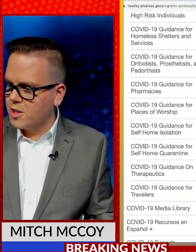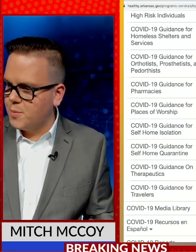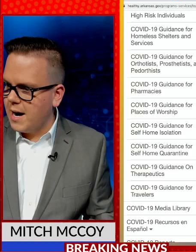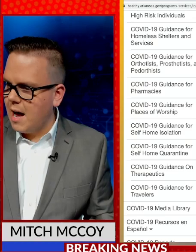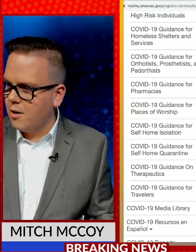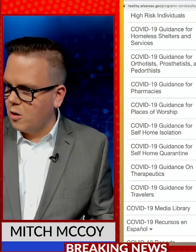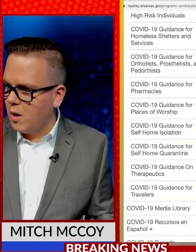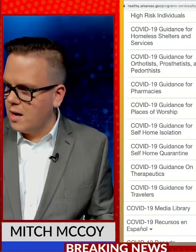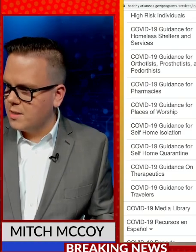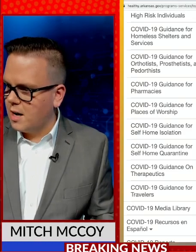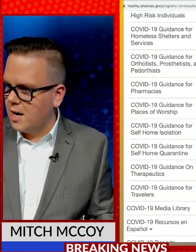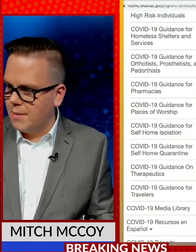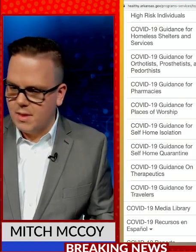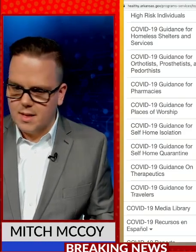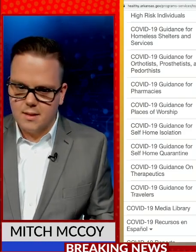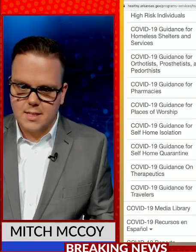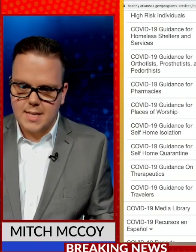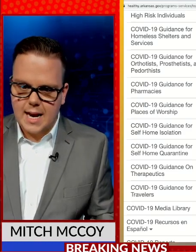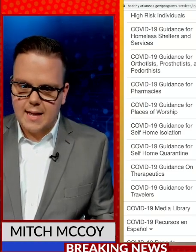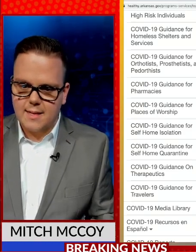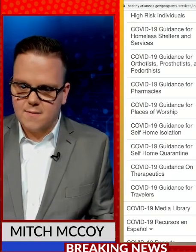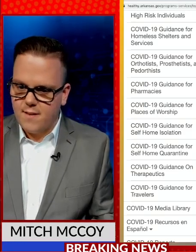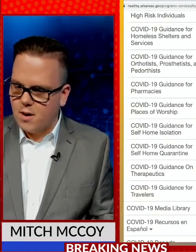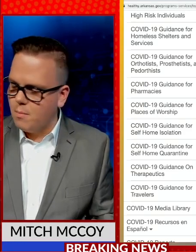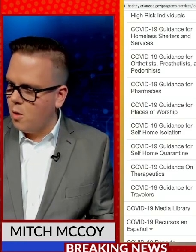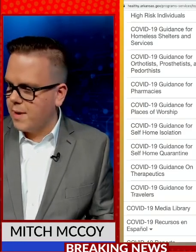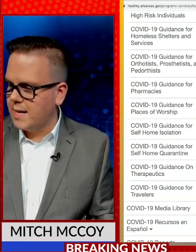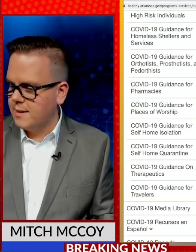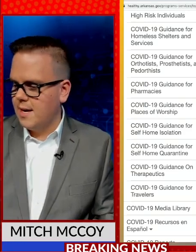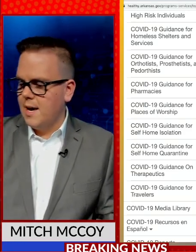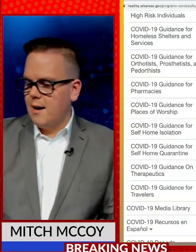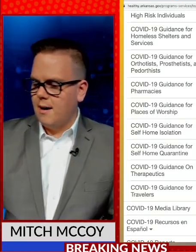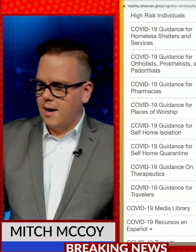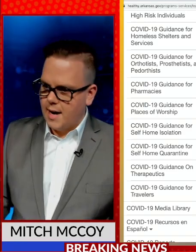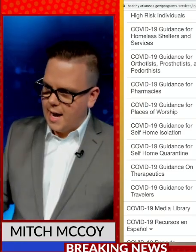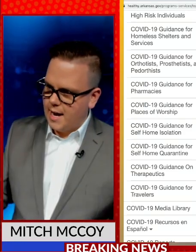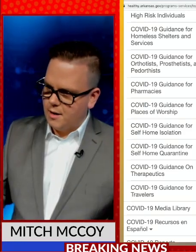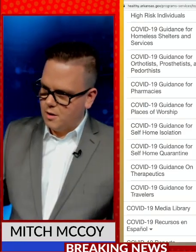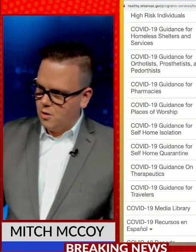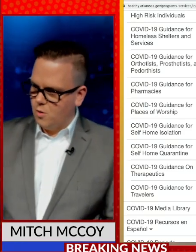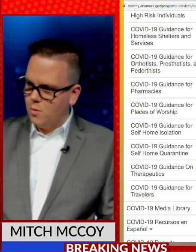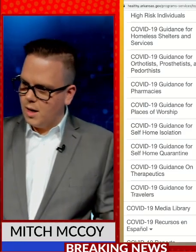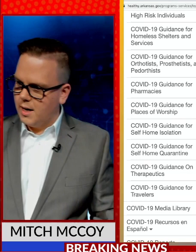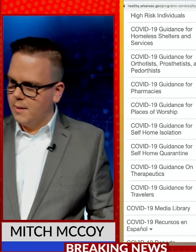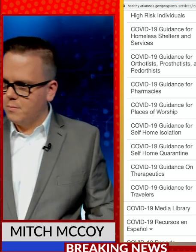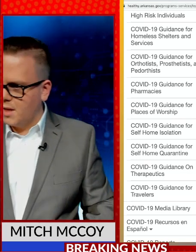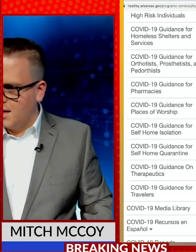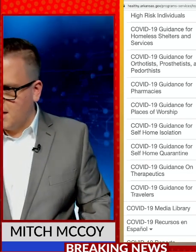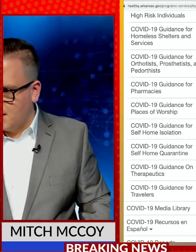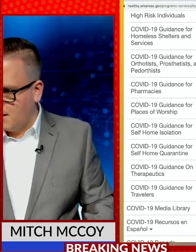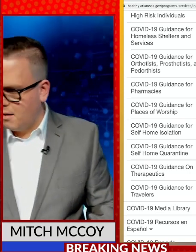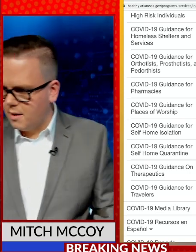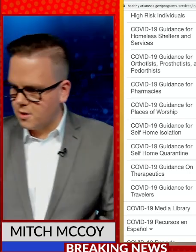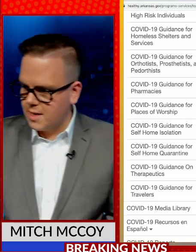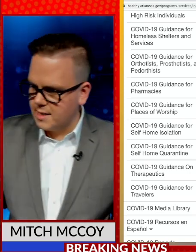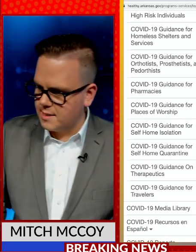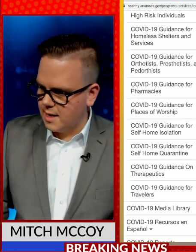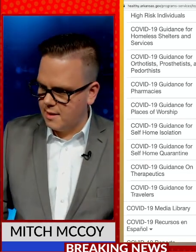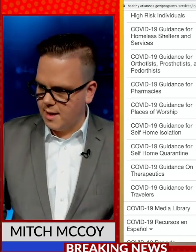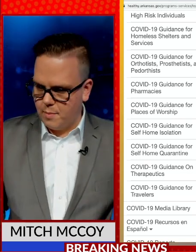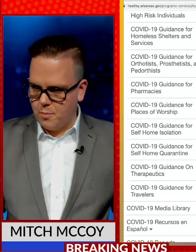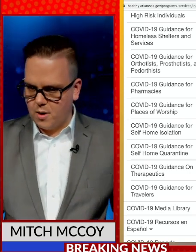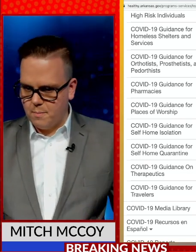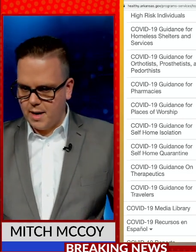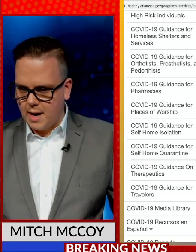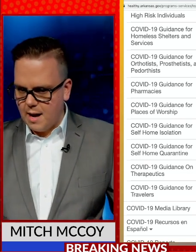They are spread out across the state at this very moment. And these are tests